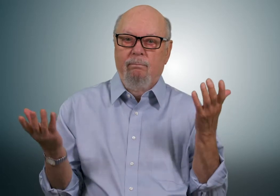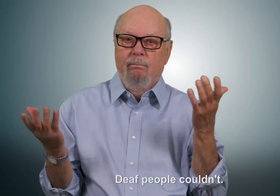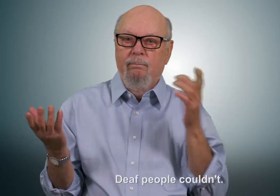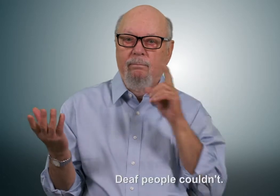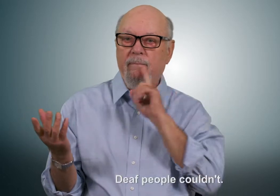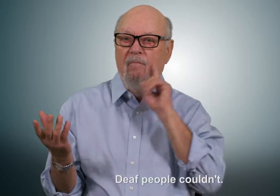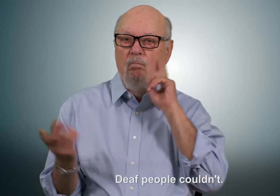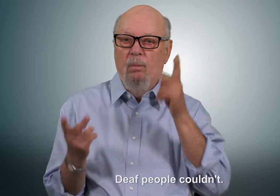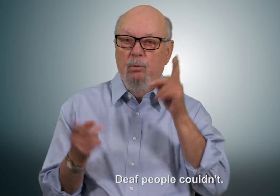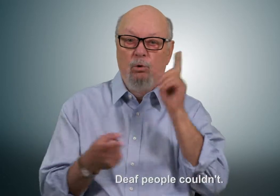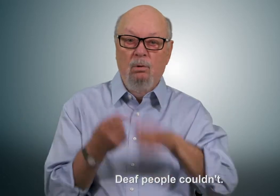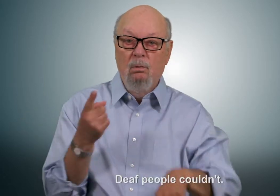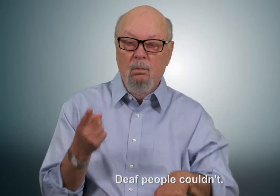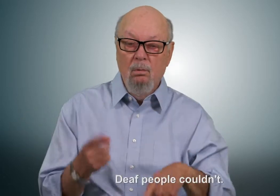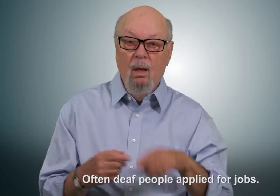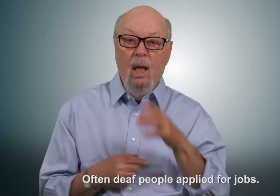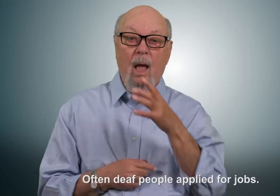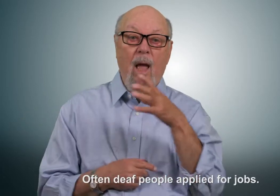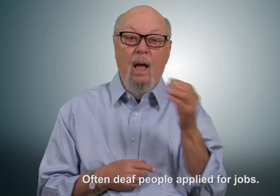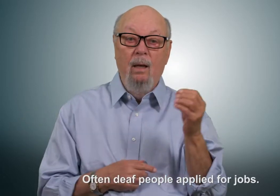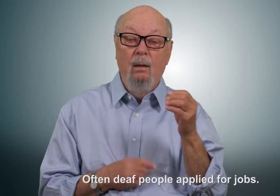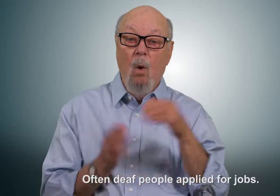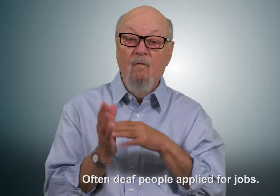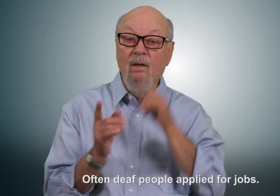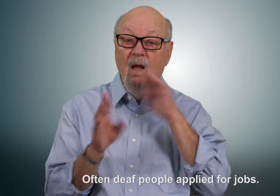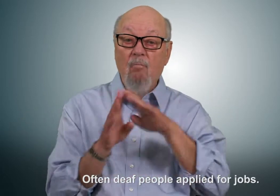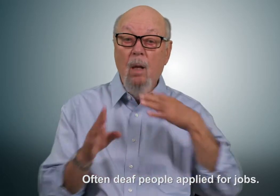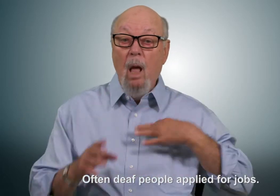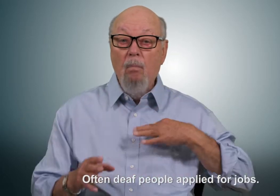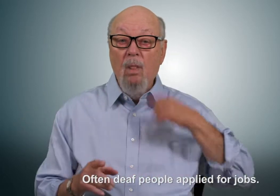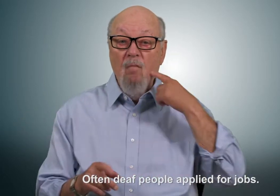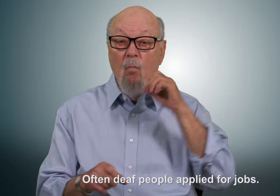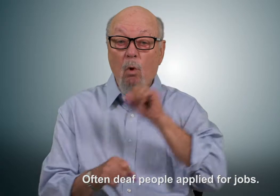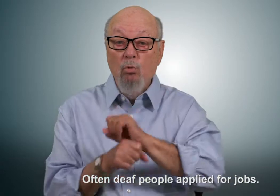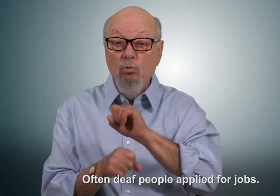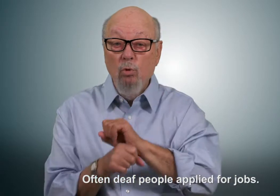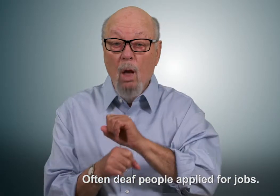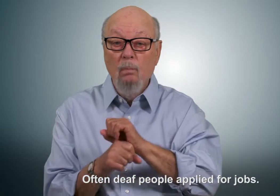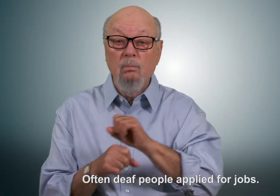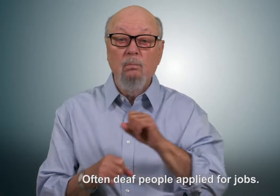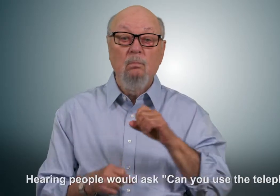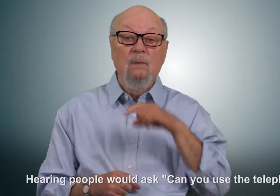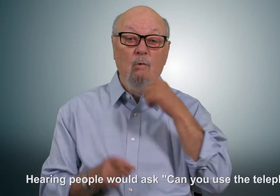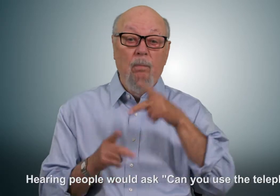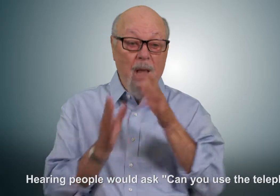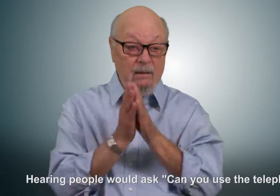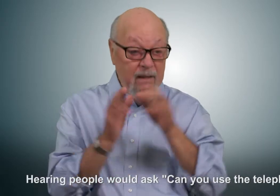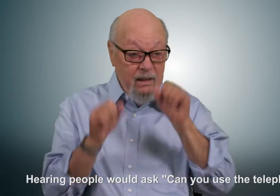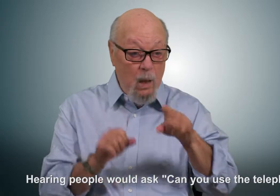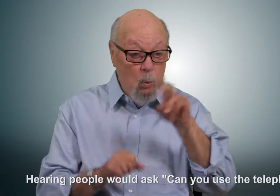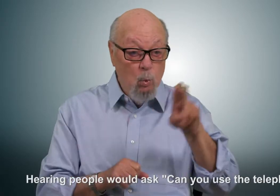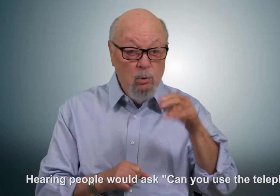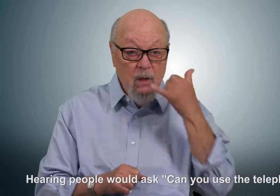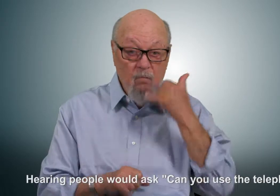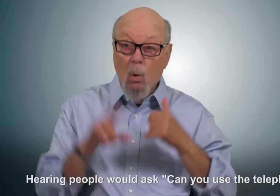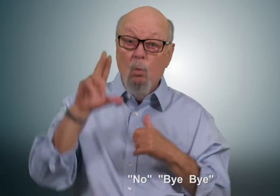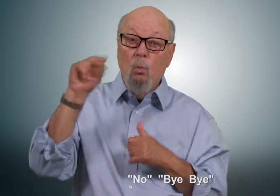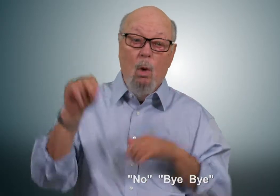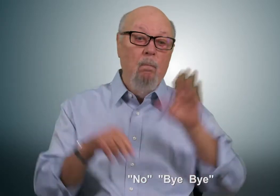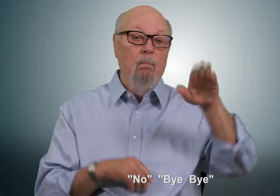Deaf people couldn't. Often, deaf people applied for jobs, and hearing people would ask, Can you use a telephone? They would say,